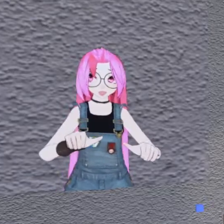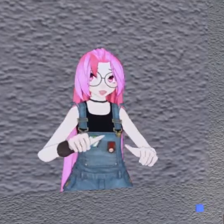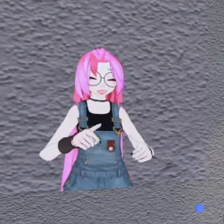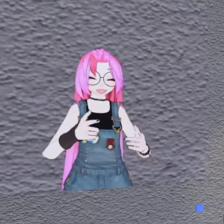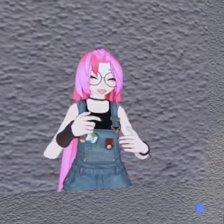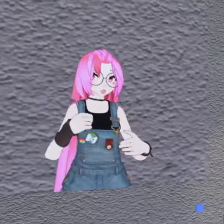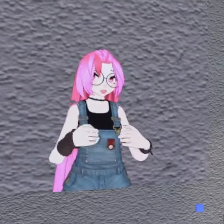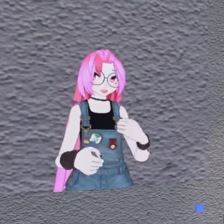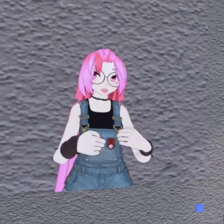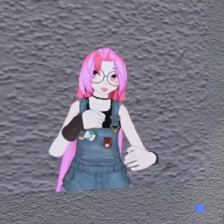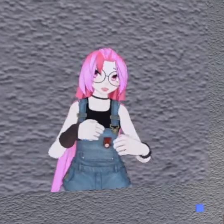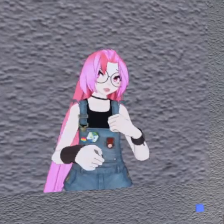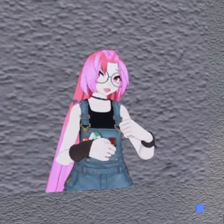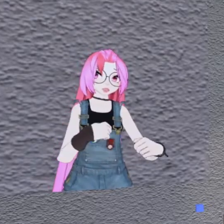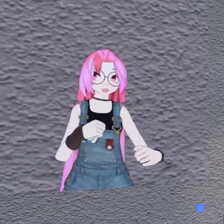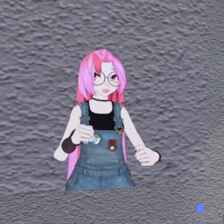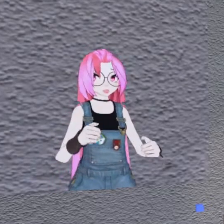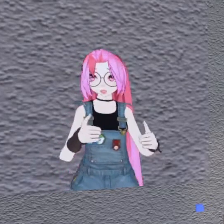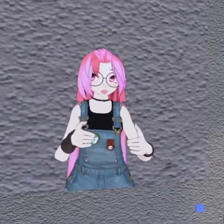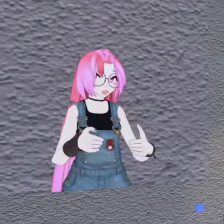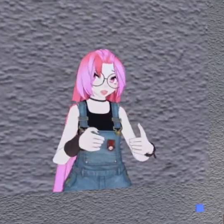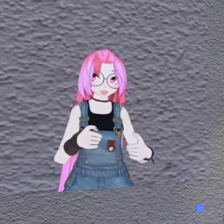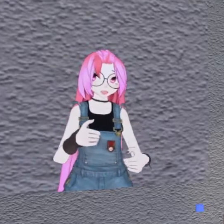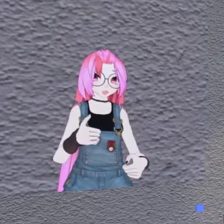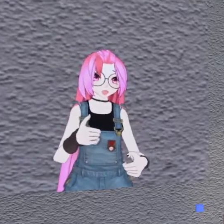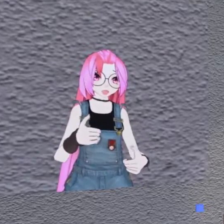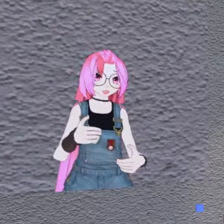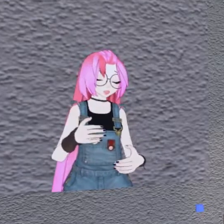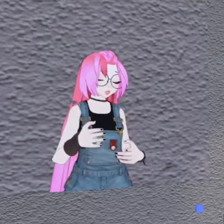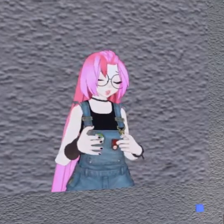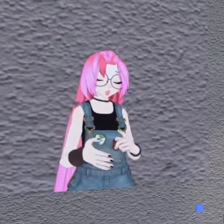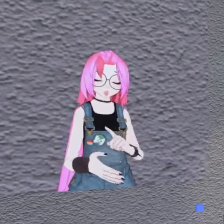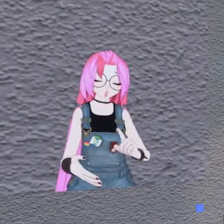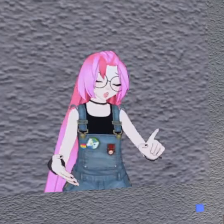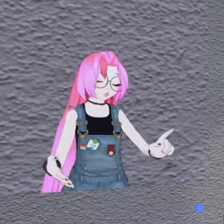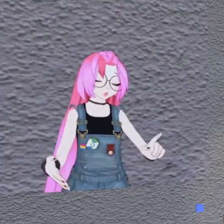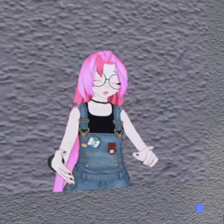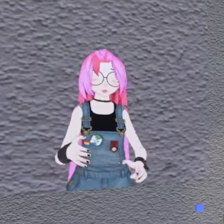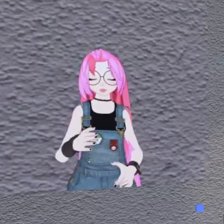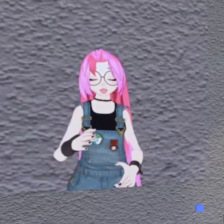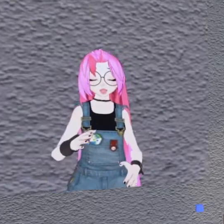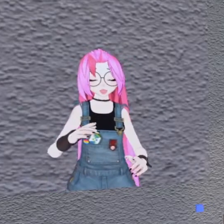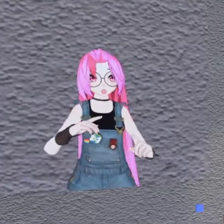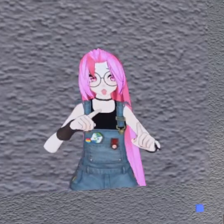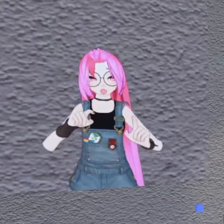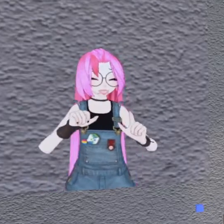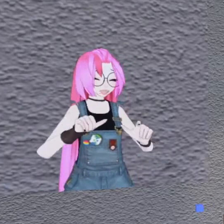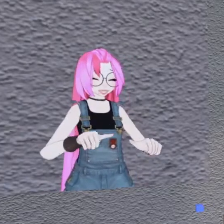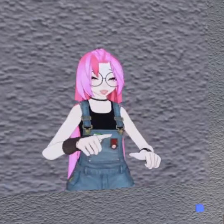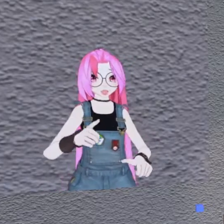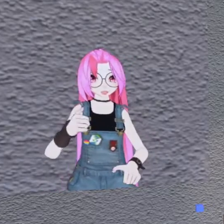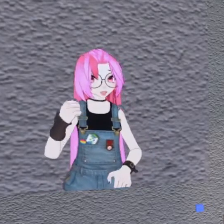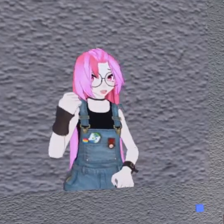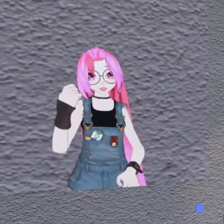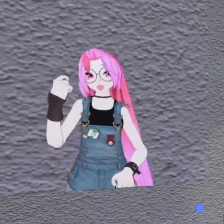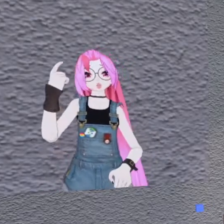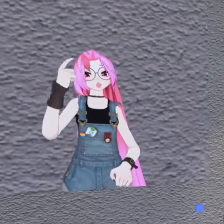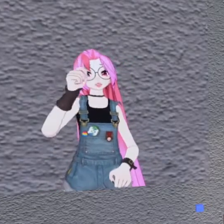text years later. It's been years. We still text like at least every week. But she still has like no understanding